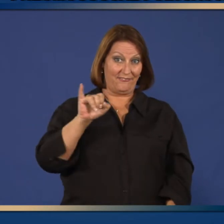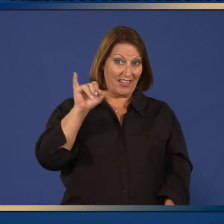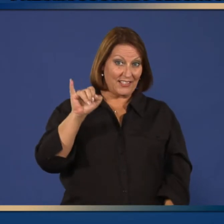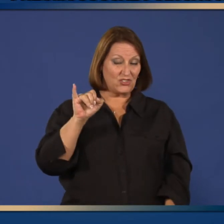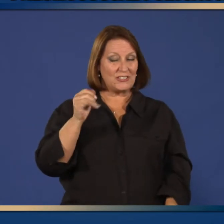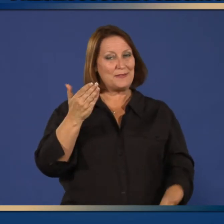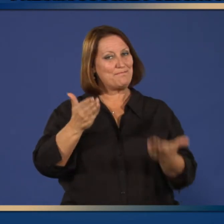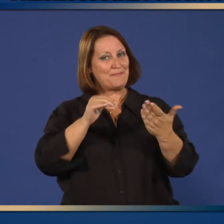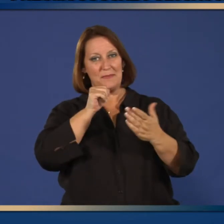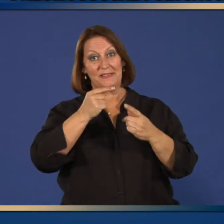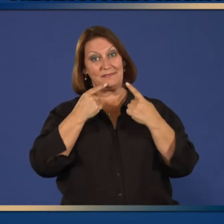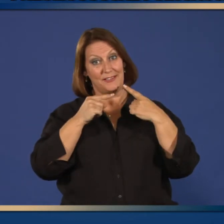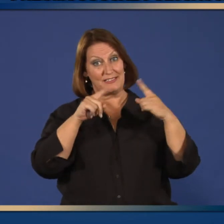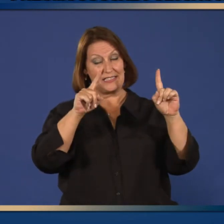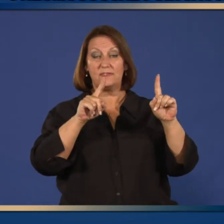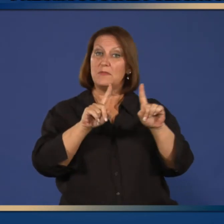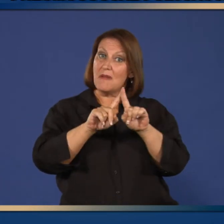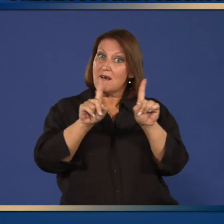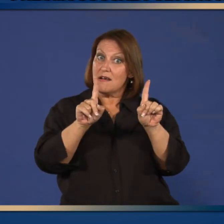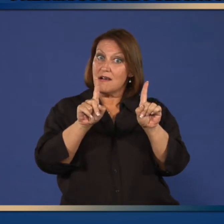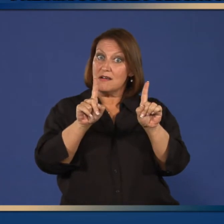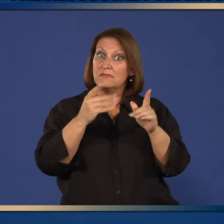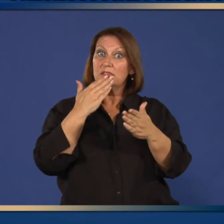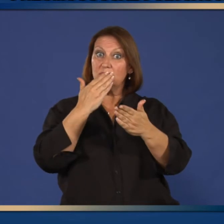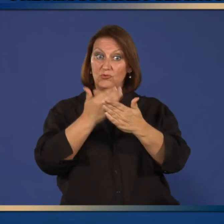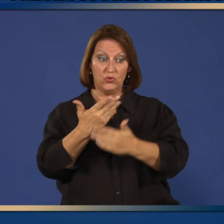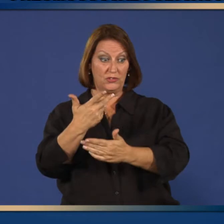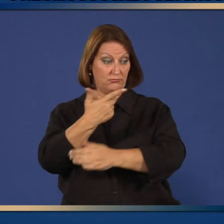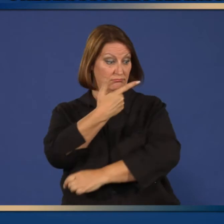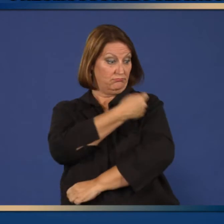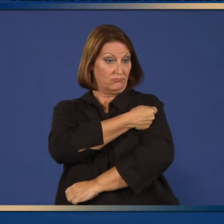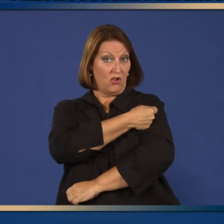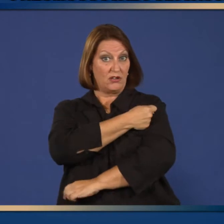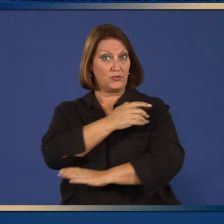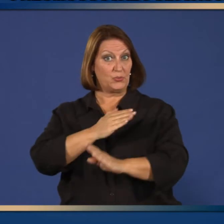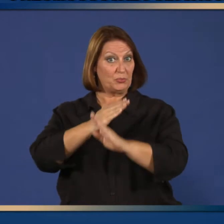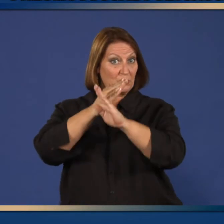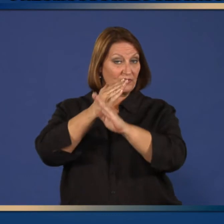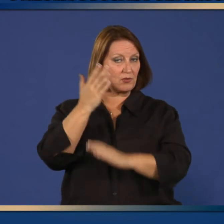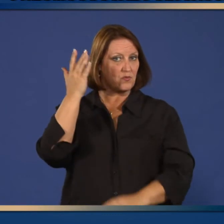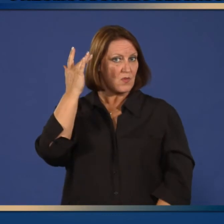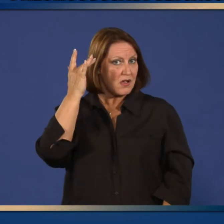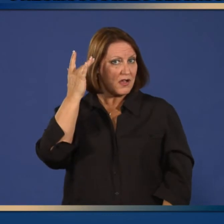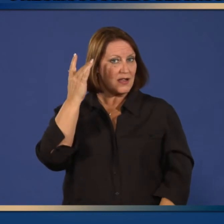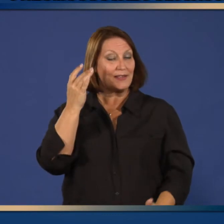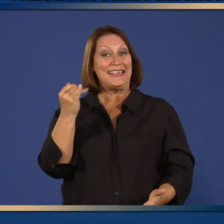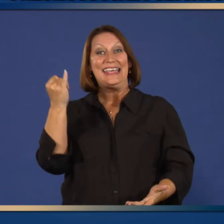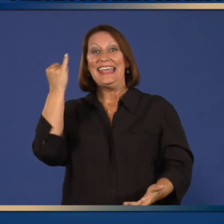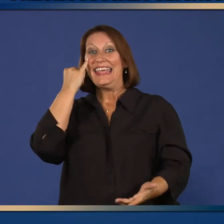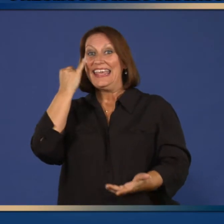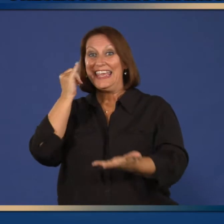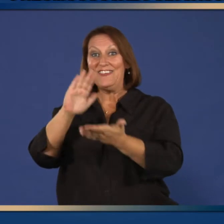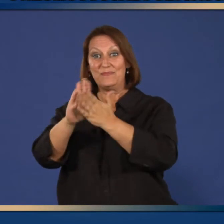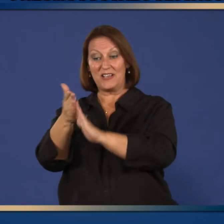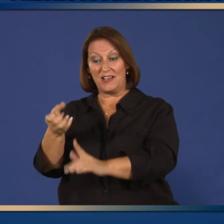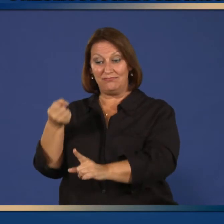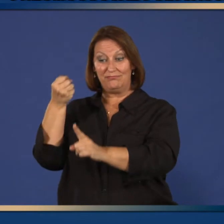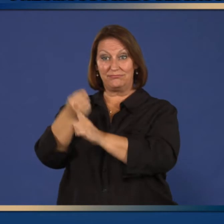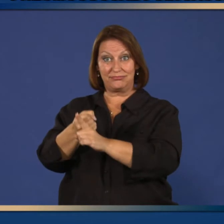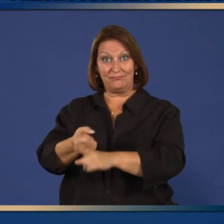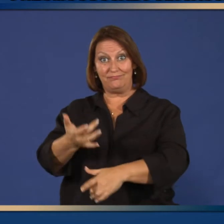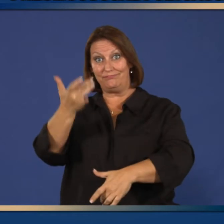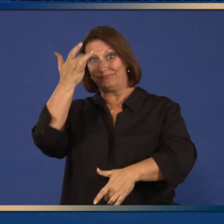to infection. But these people should still be vaccinated because they are